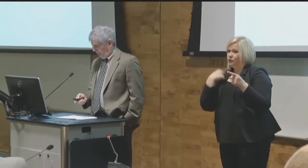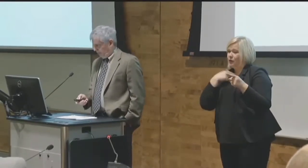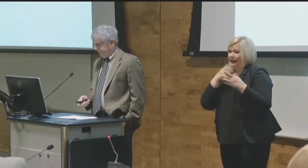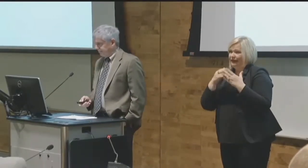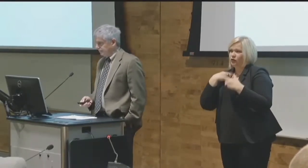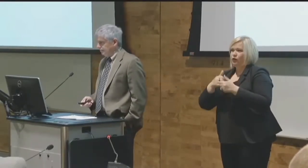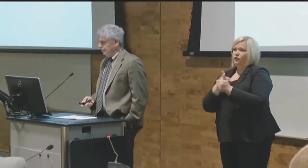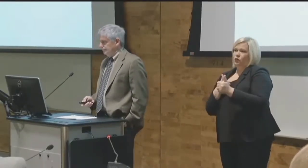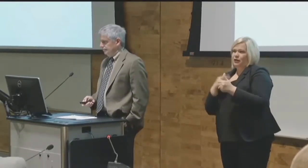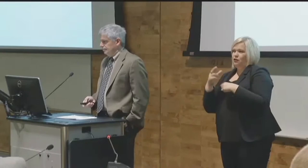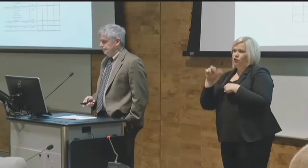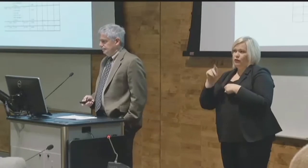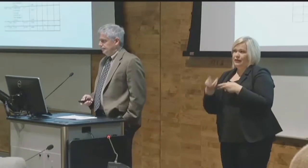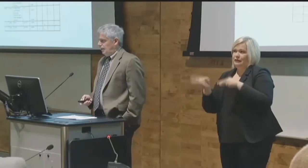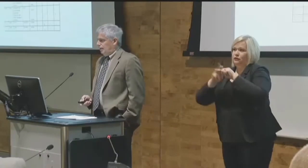rate increase.